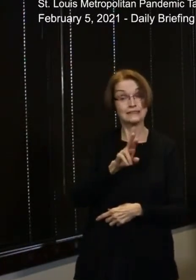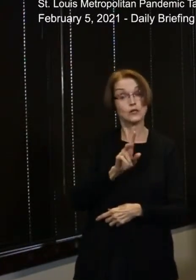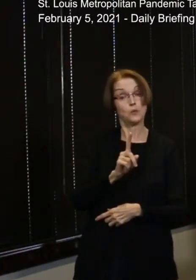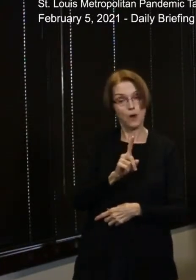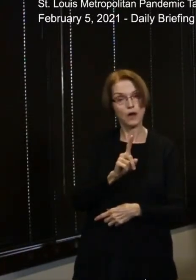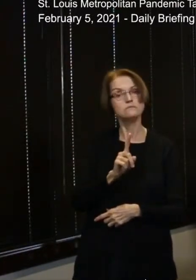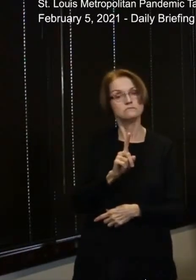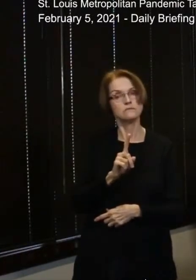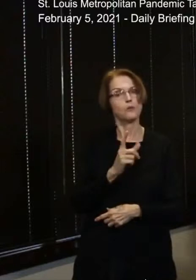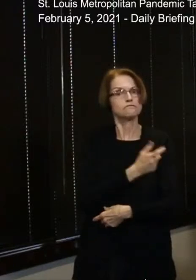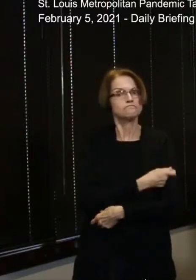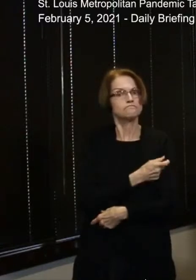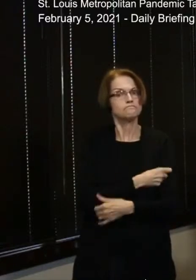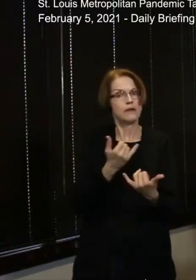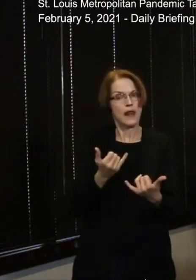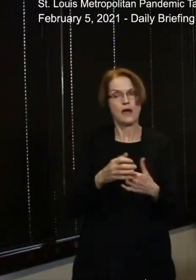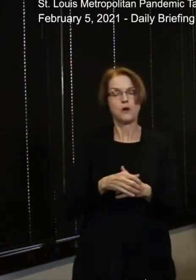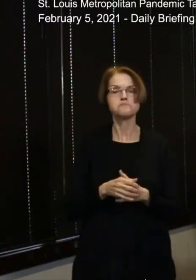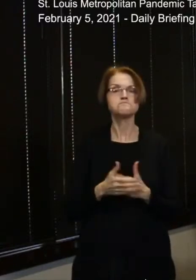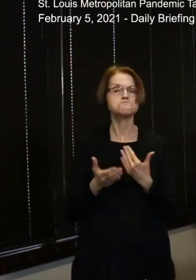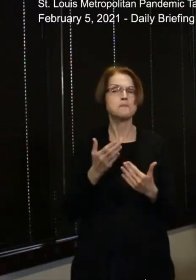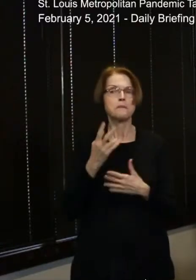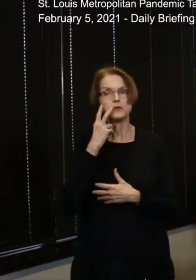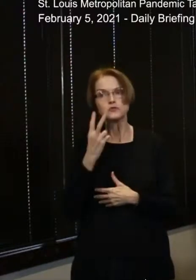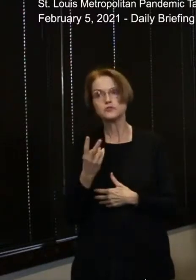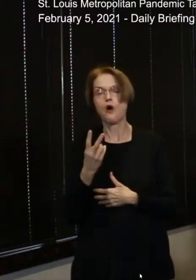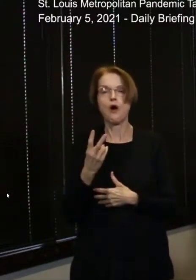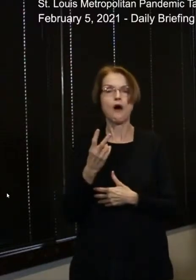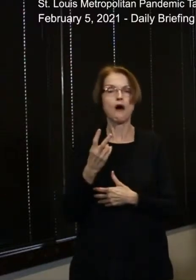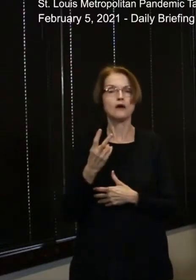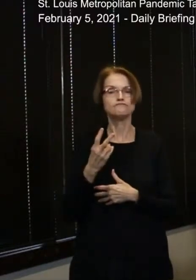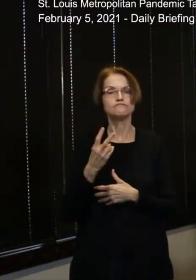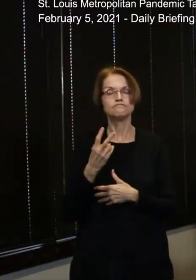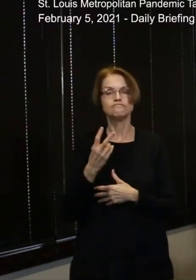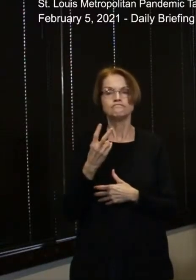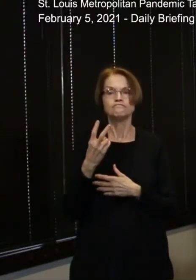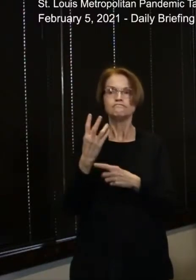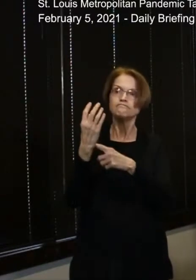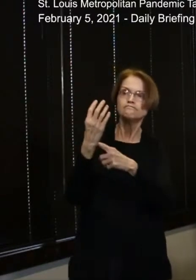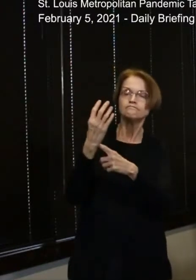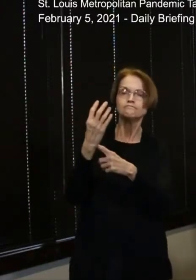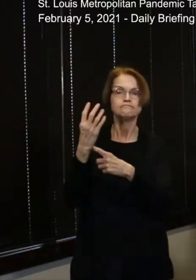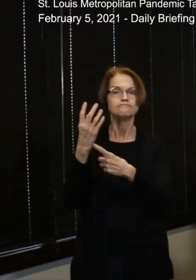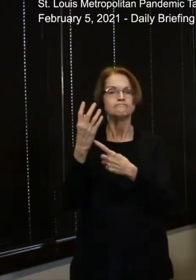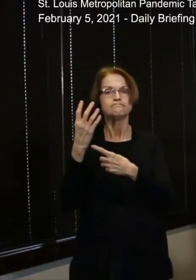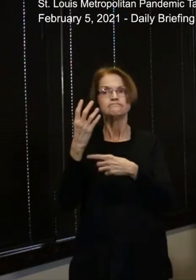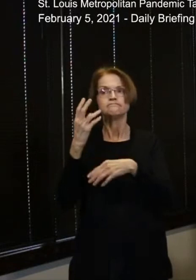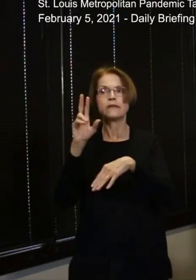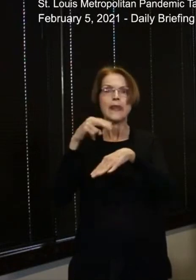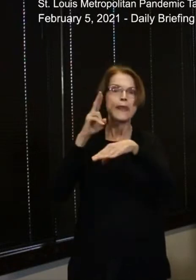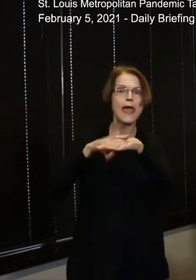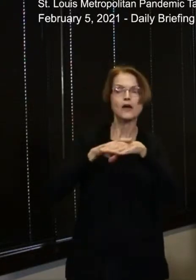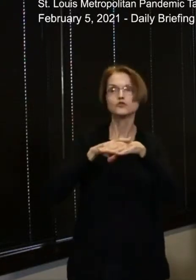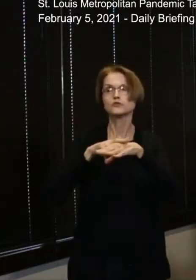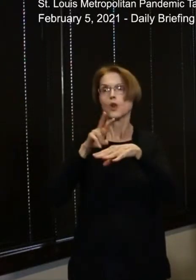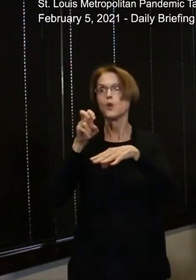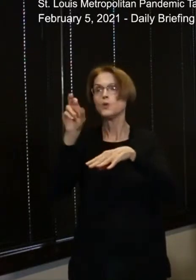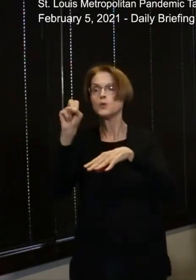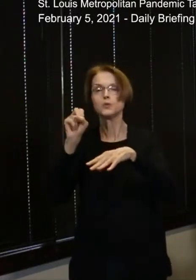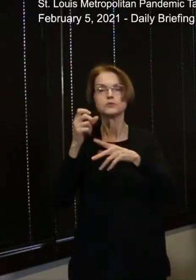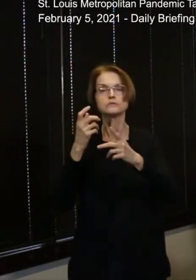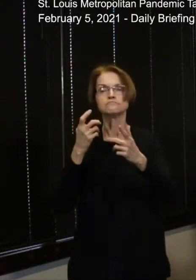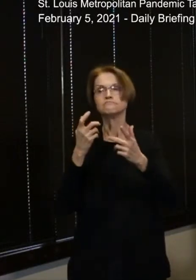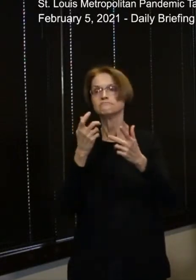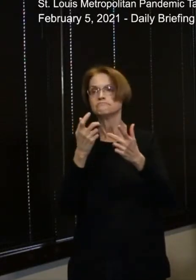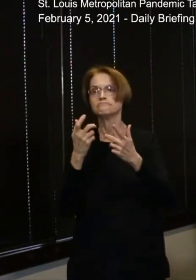also working on right now. So you may have seen some footage on the national media of us vaccinating